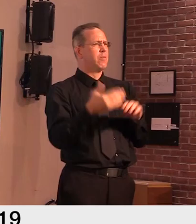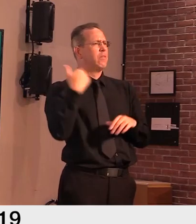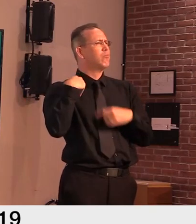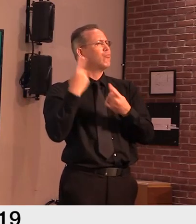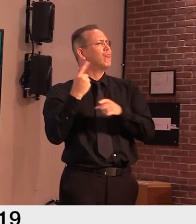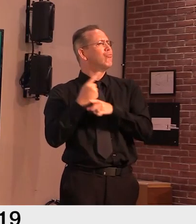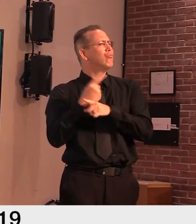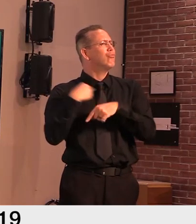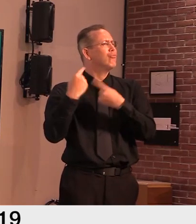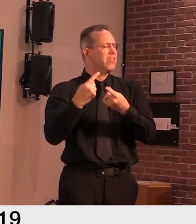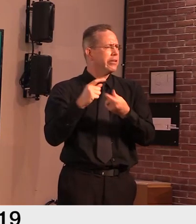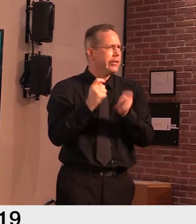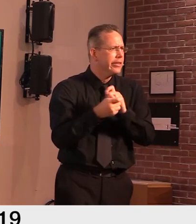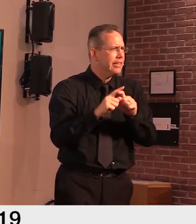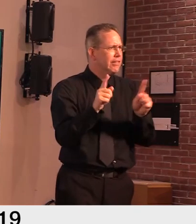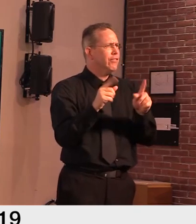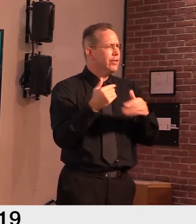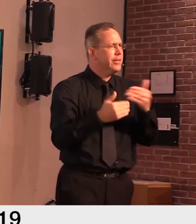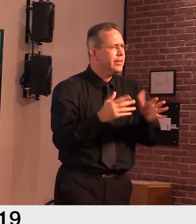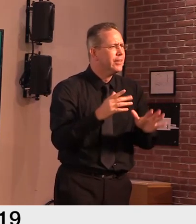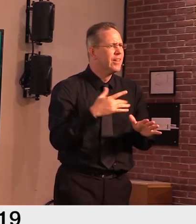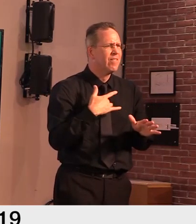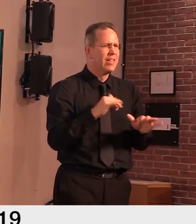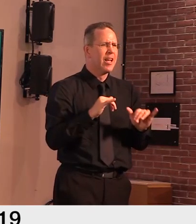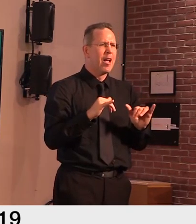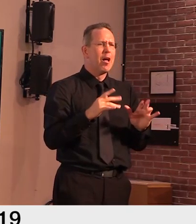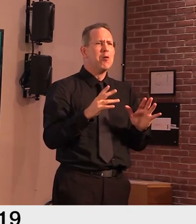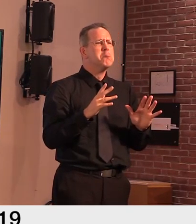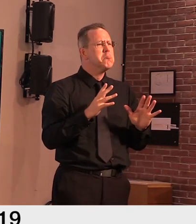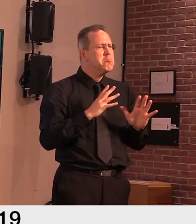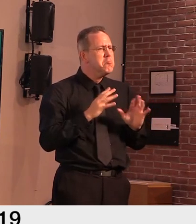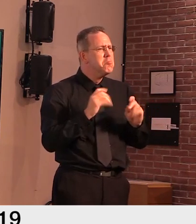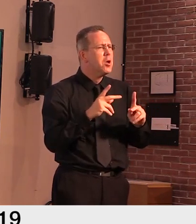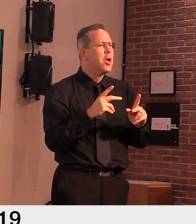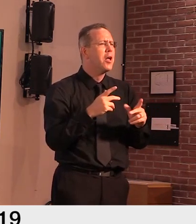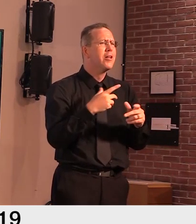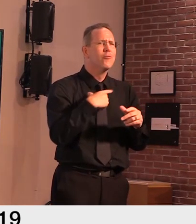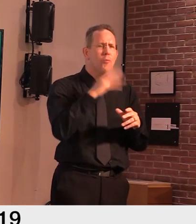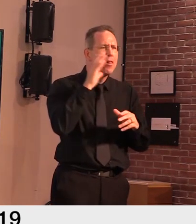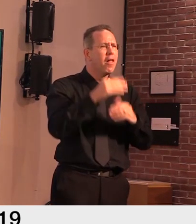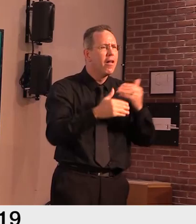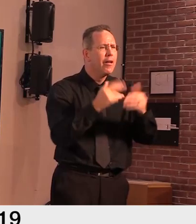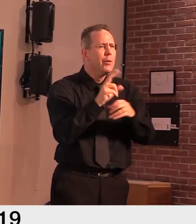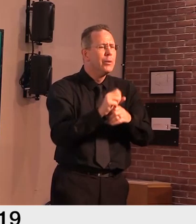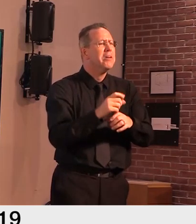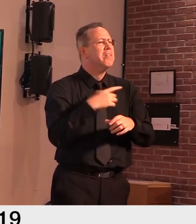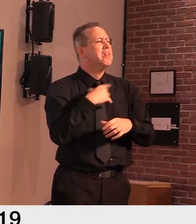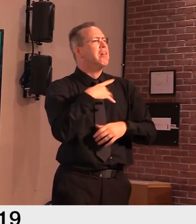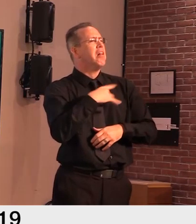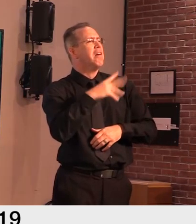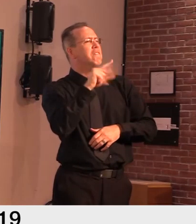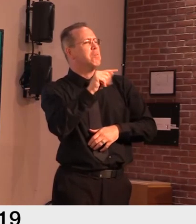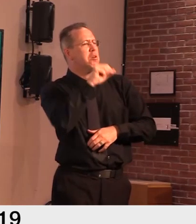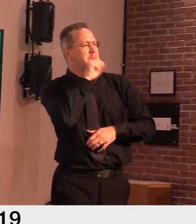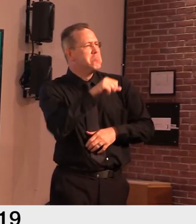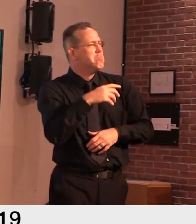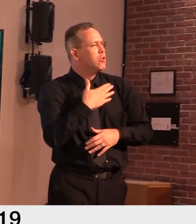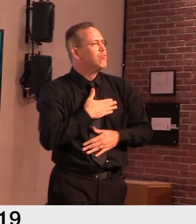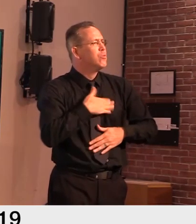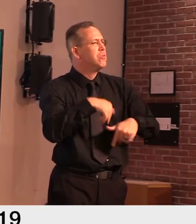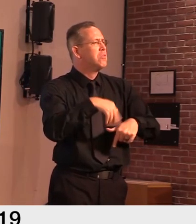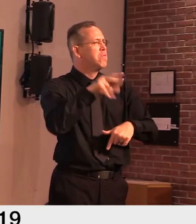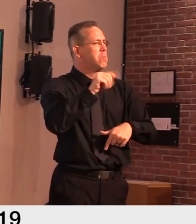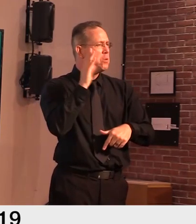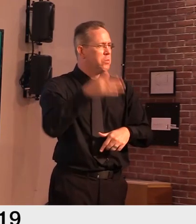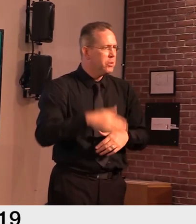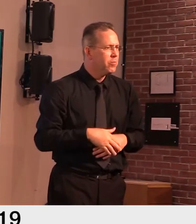smart and safe in our daily interactions, we hope that this summer, while certainly differently than other summers before,